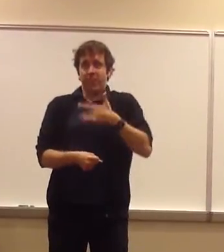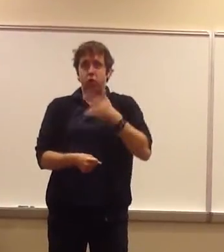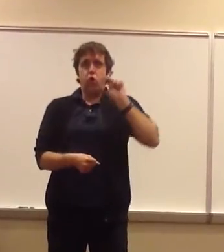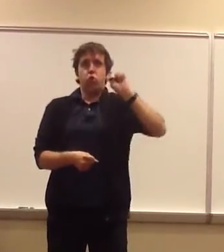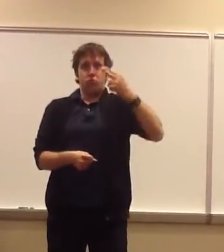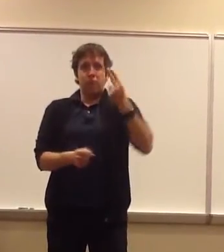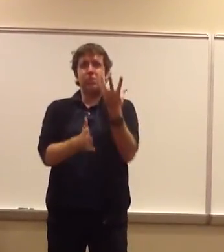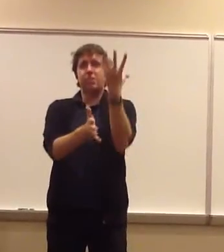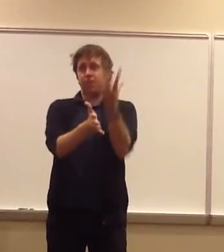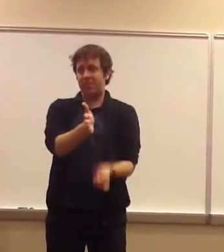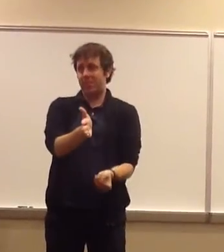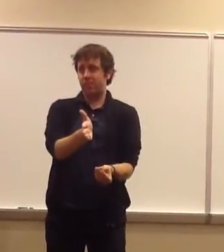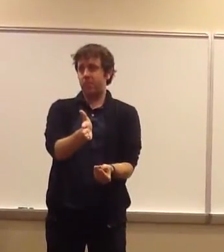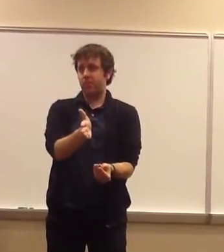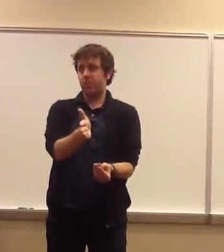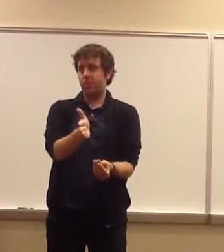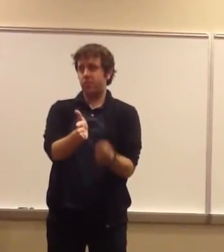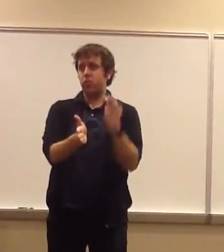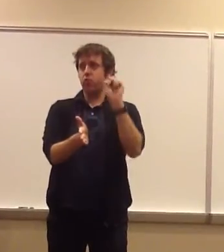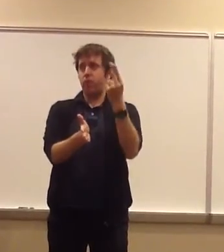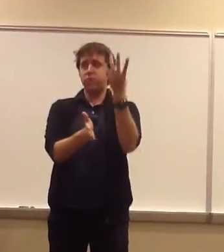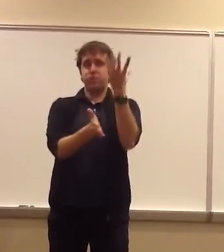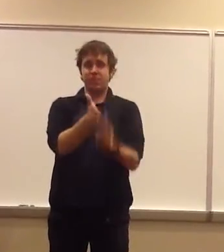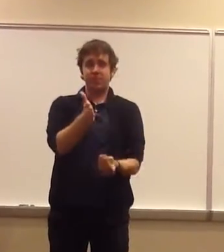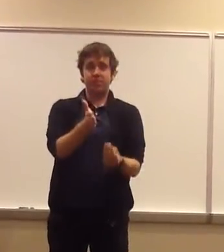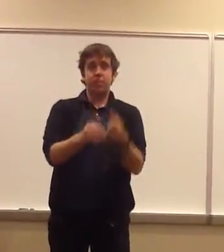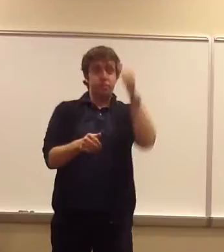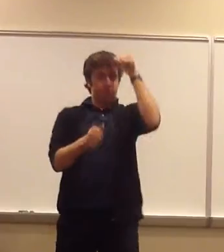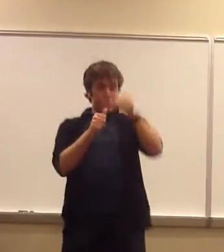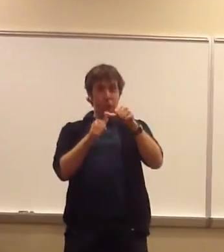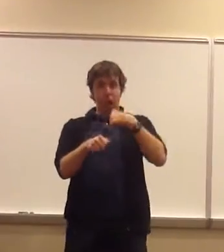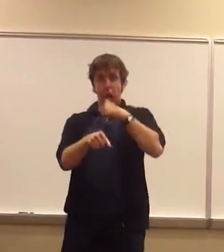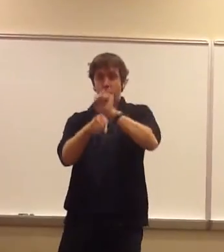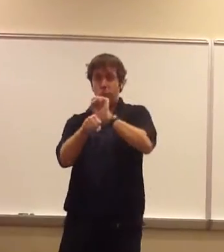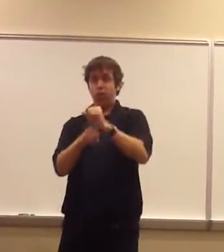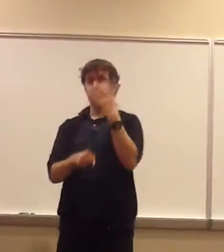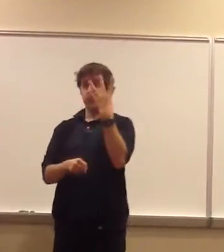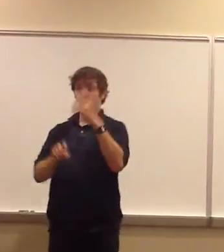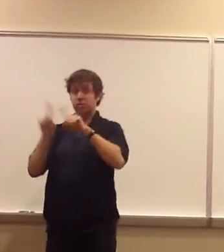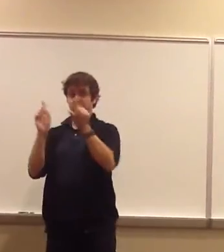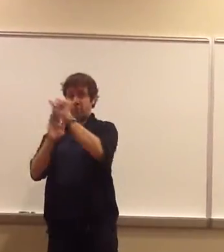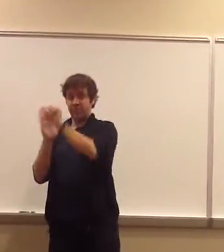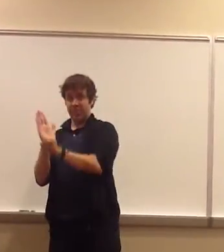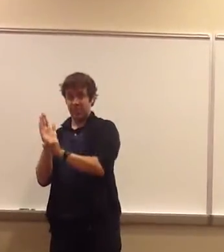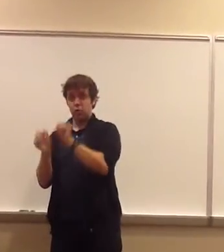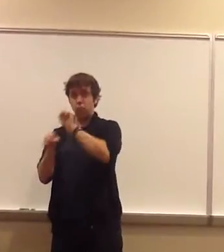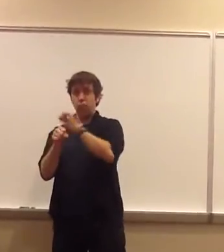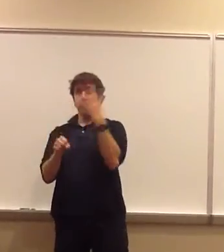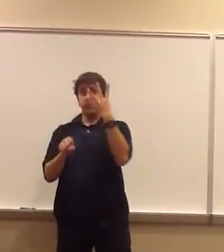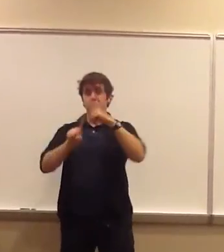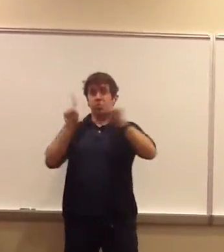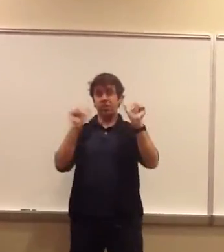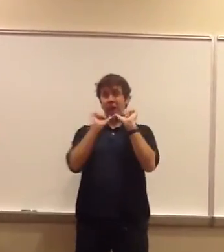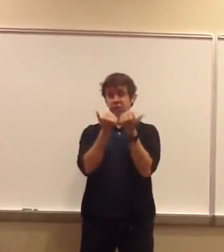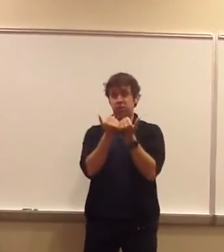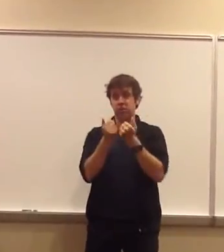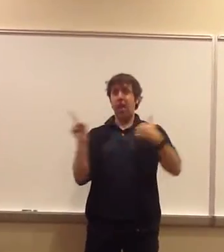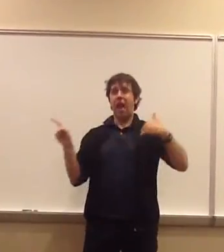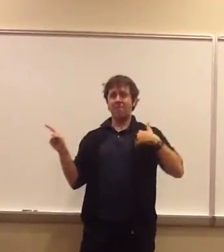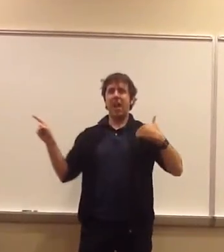location. We feel this is a great service that's missing in New Hampshire. And again, I mentioned that I've